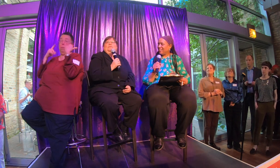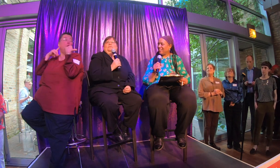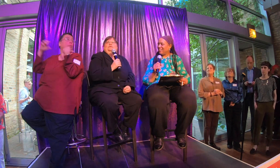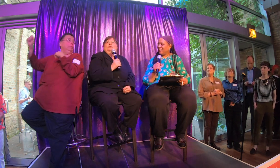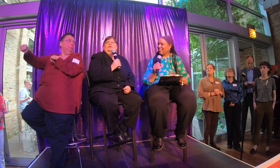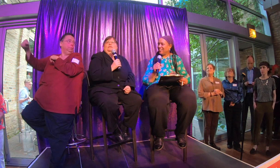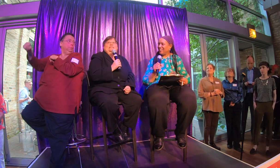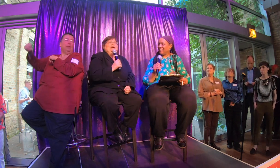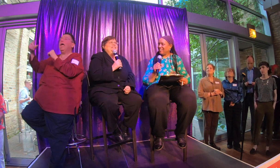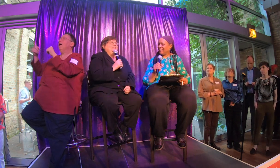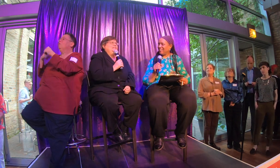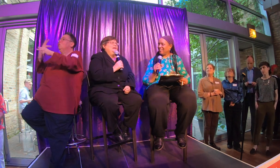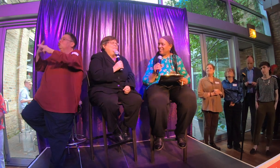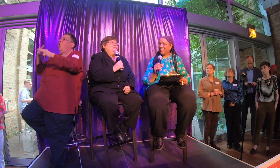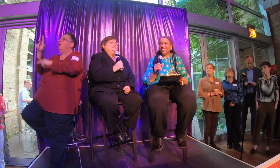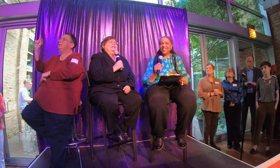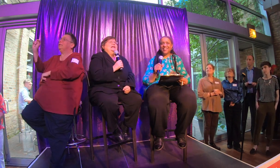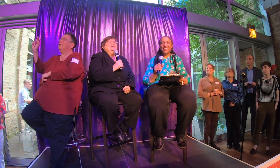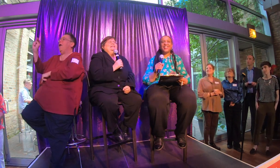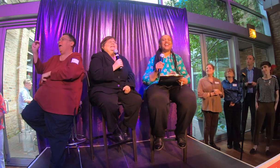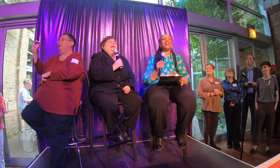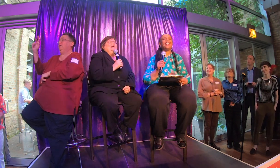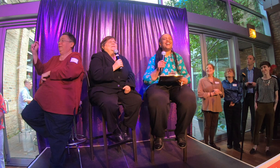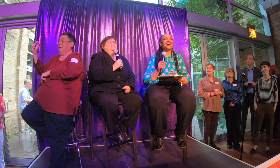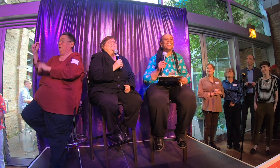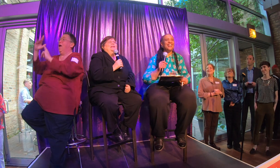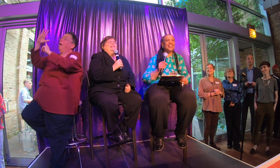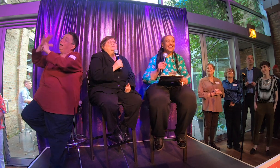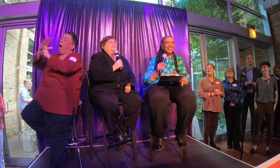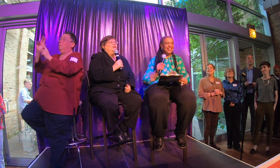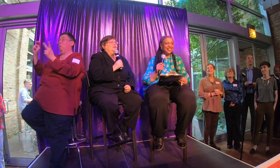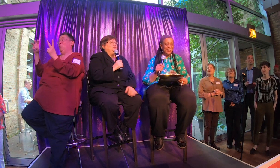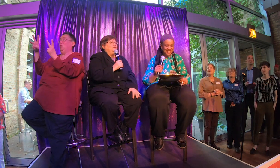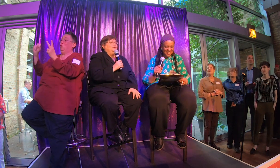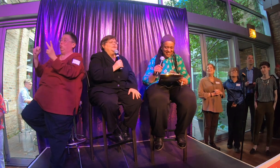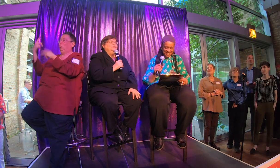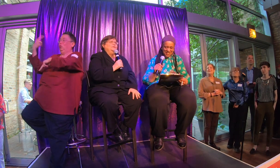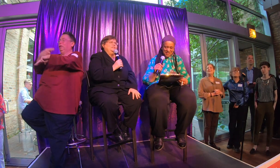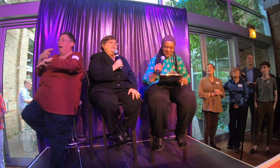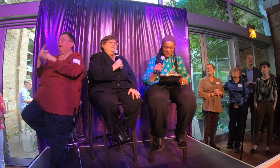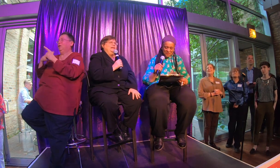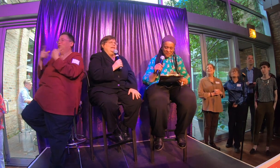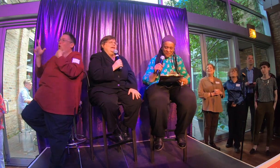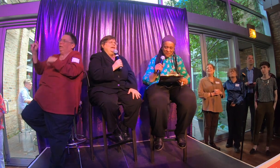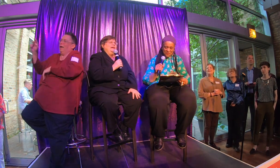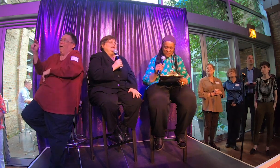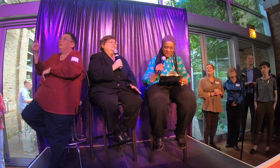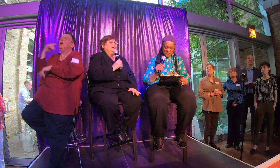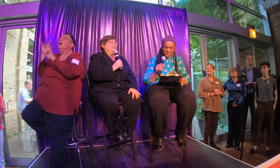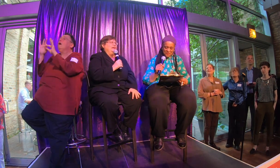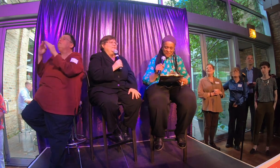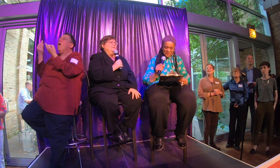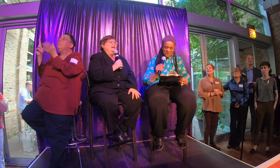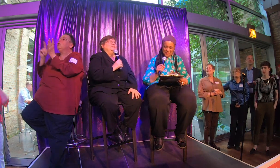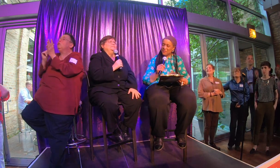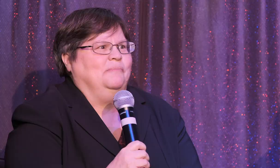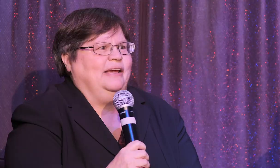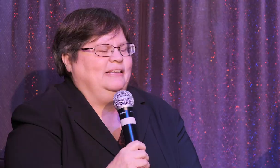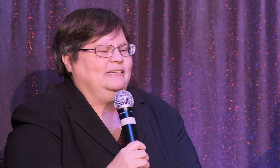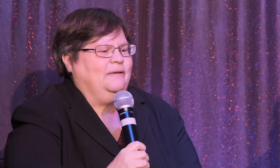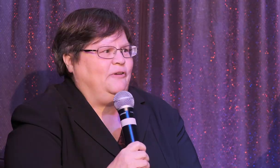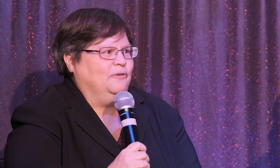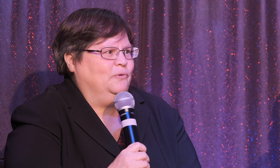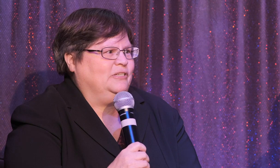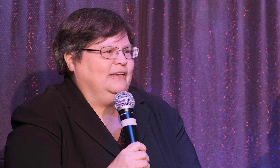did. It was first called TNT, Top News Today. and then it was called the Tribune News Team. And I had to change the name because